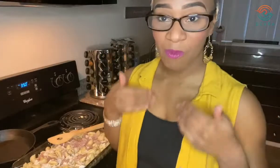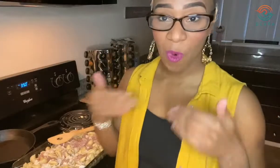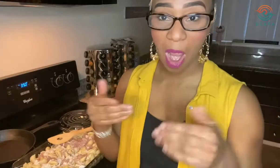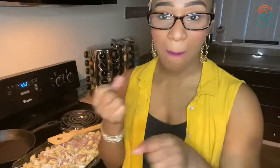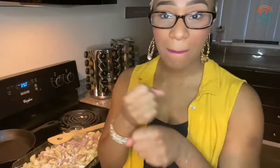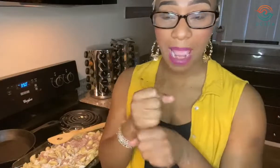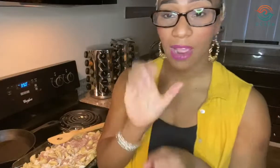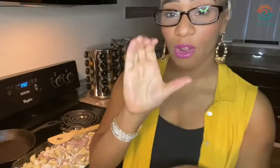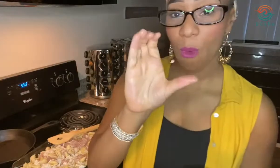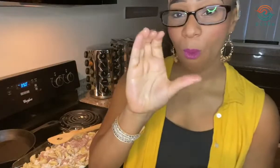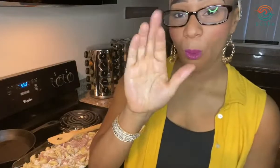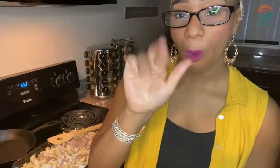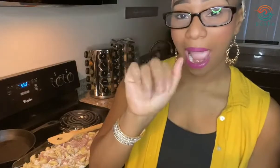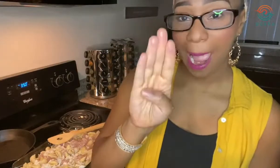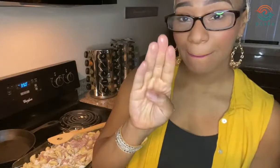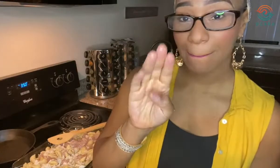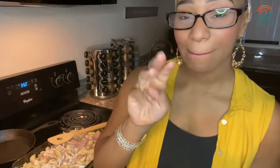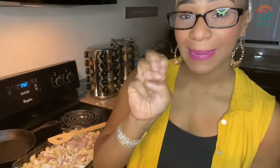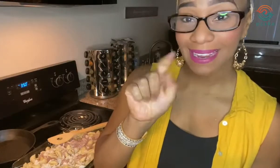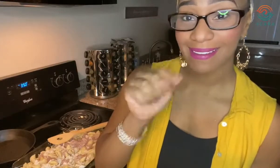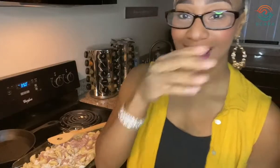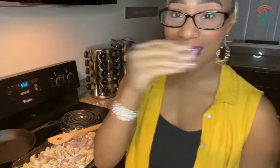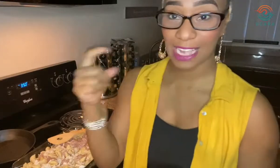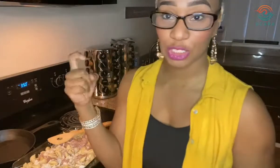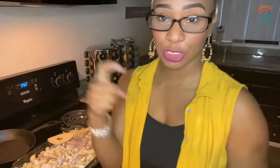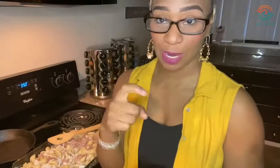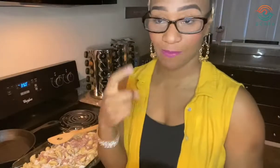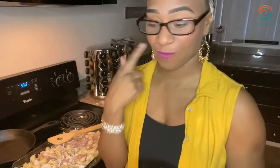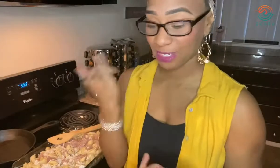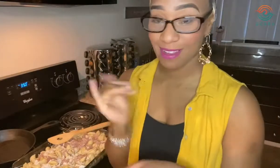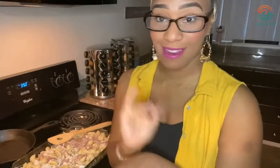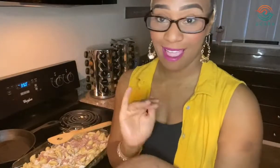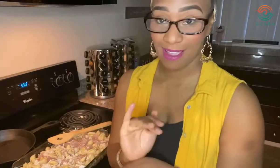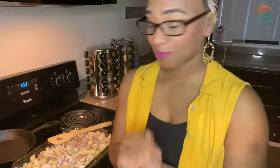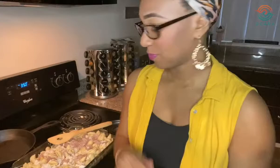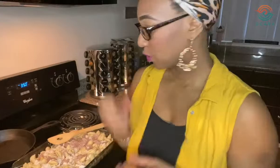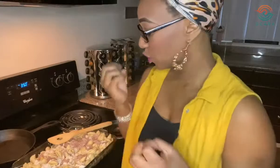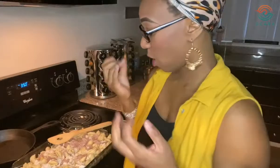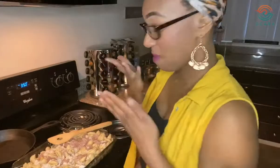deal. I went ahead and just used the crab meat and shrimp for tonight.